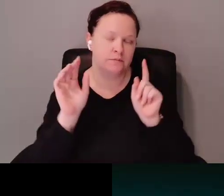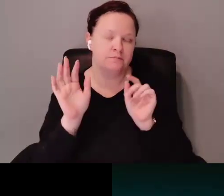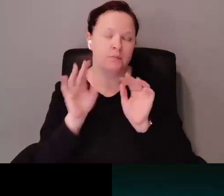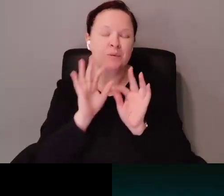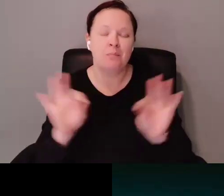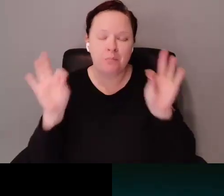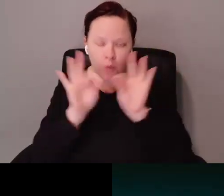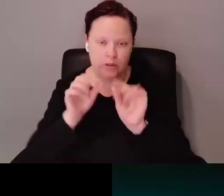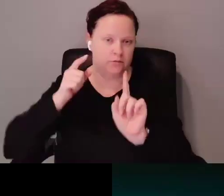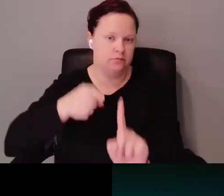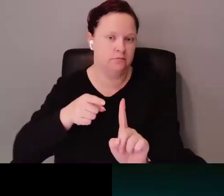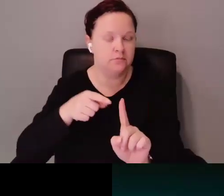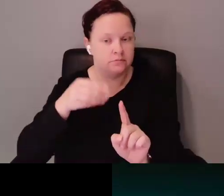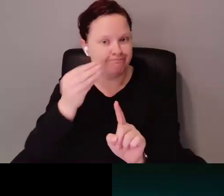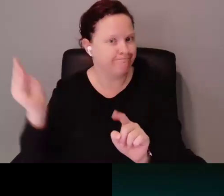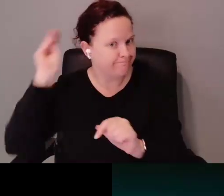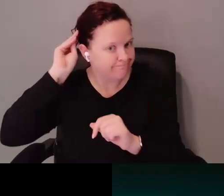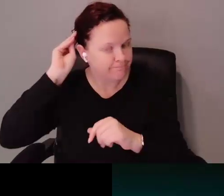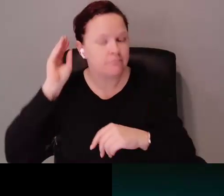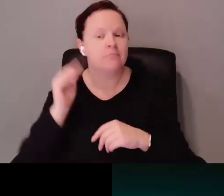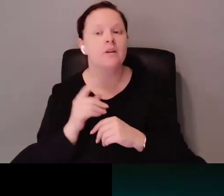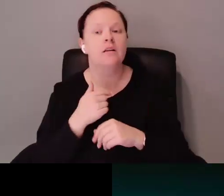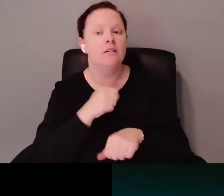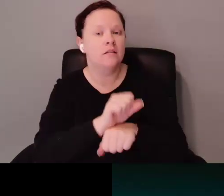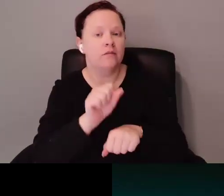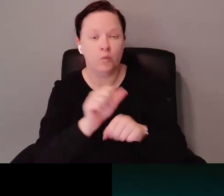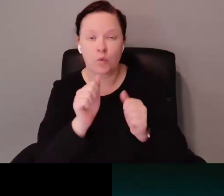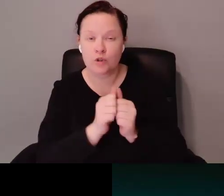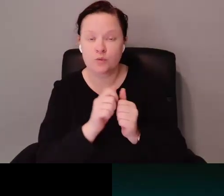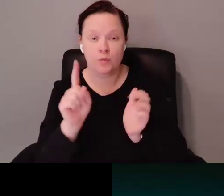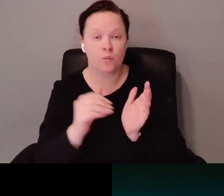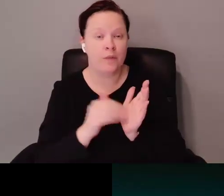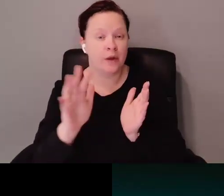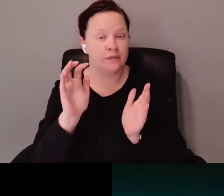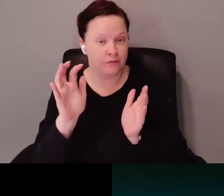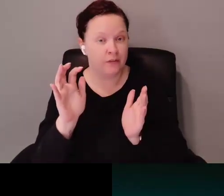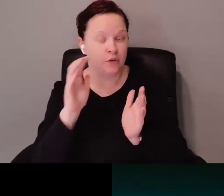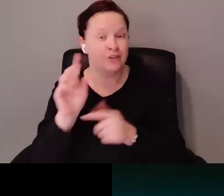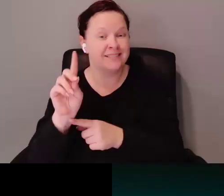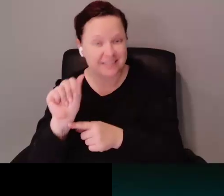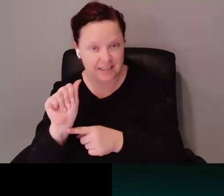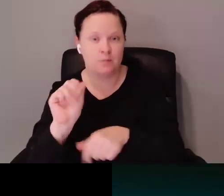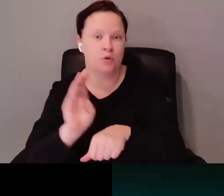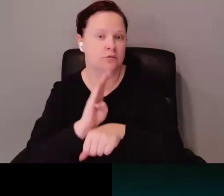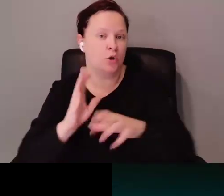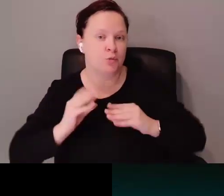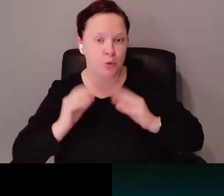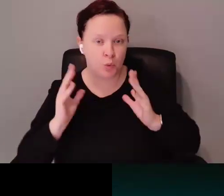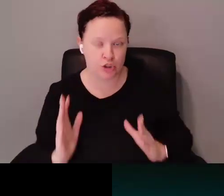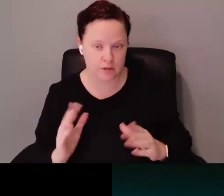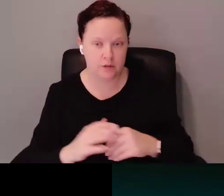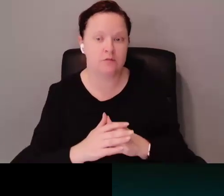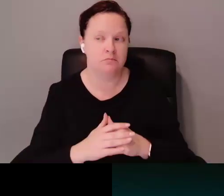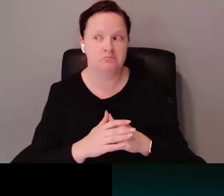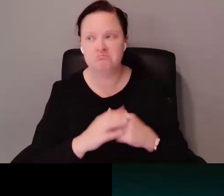point. I've worked with at least 1,500 disabled entrepreneurs since I started doing this work in the past